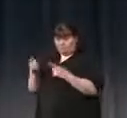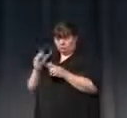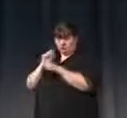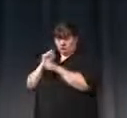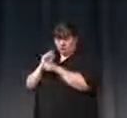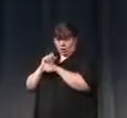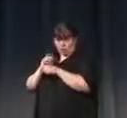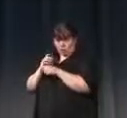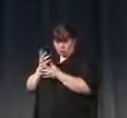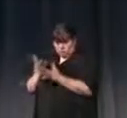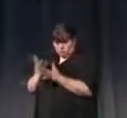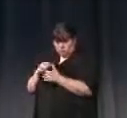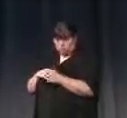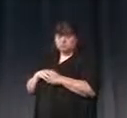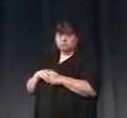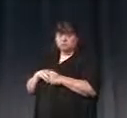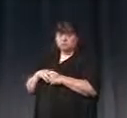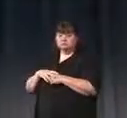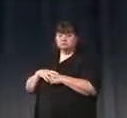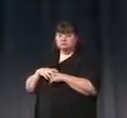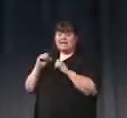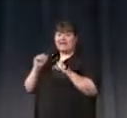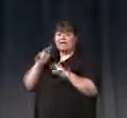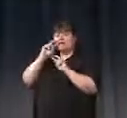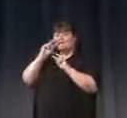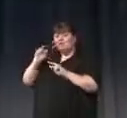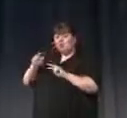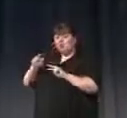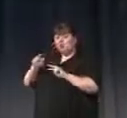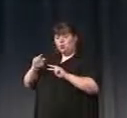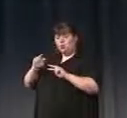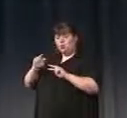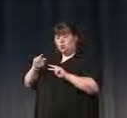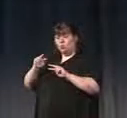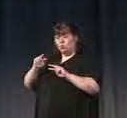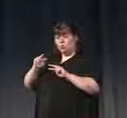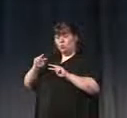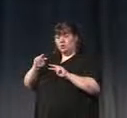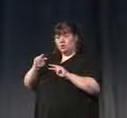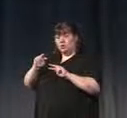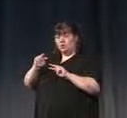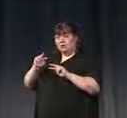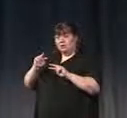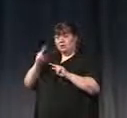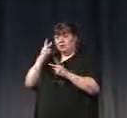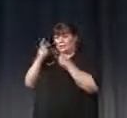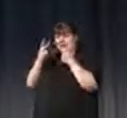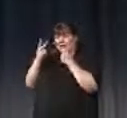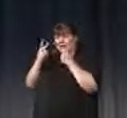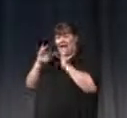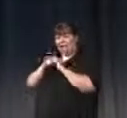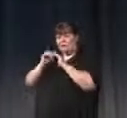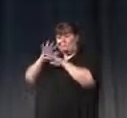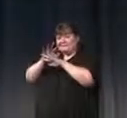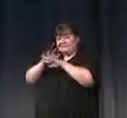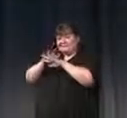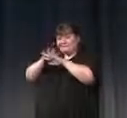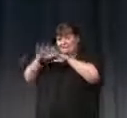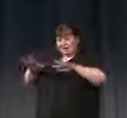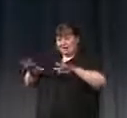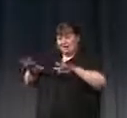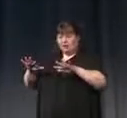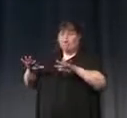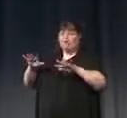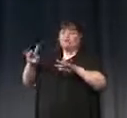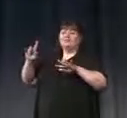of years is whether we can view the perception of reverberation as a process of separating the sound source from